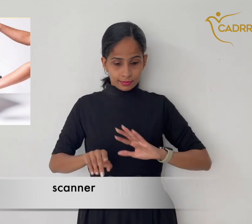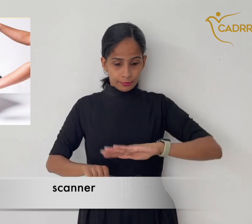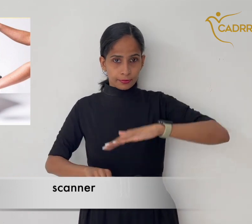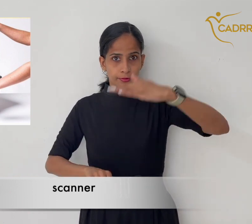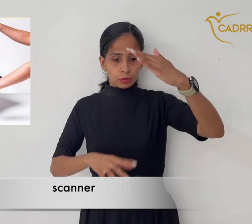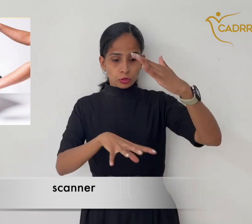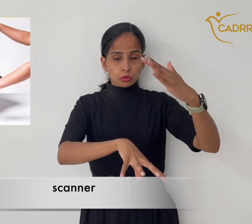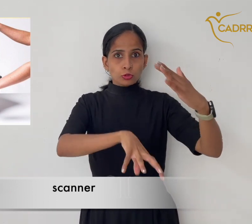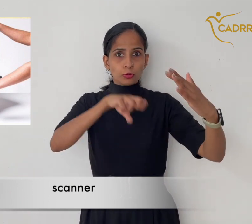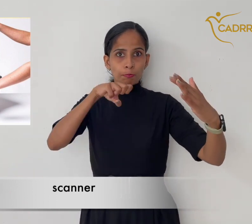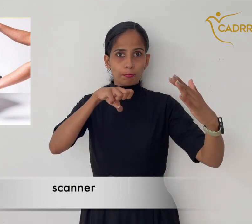Scanner.